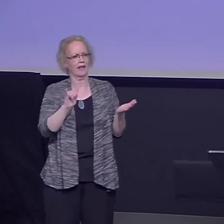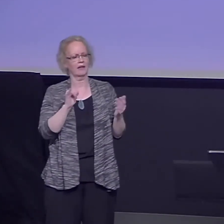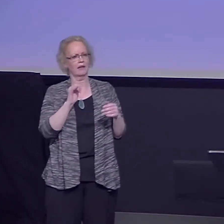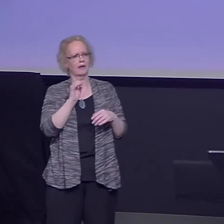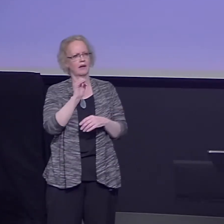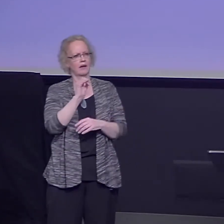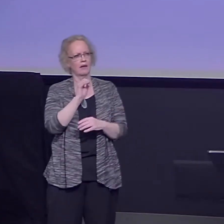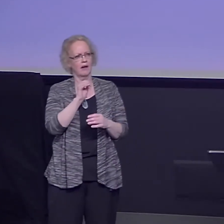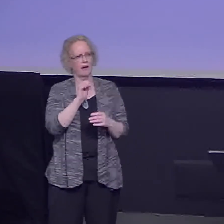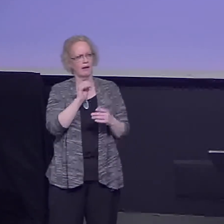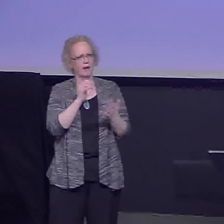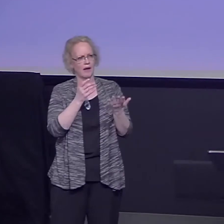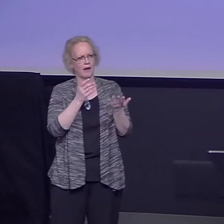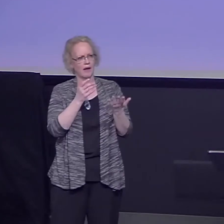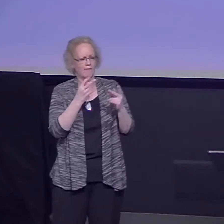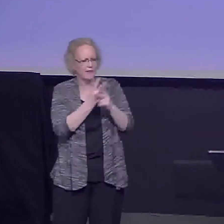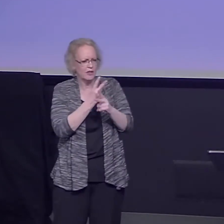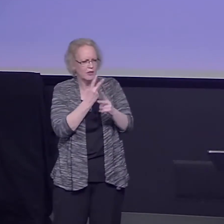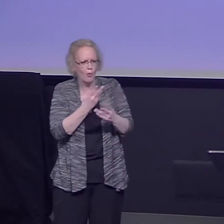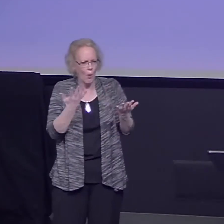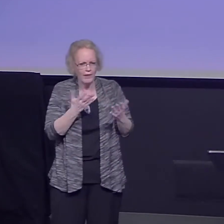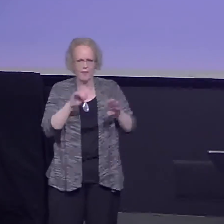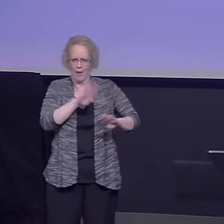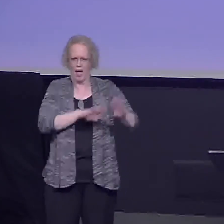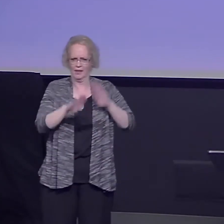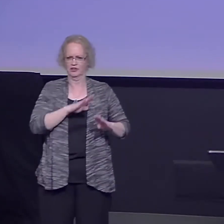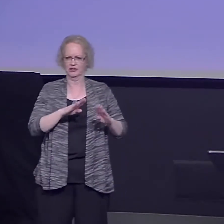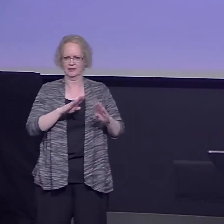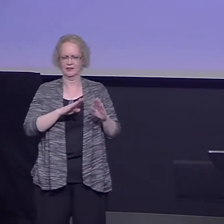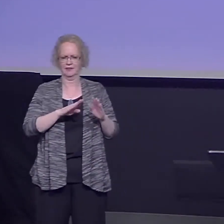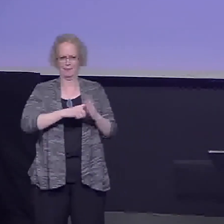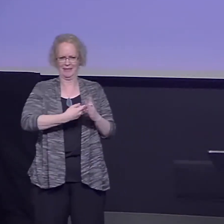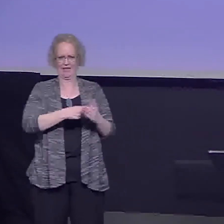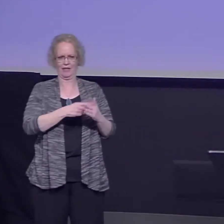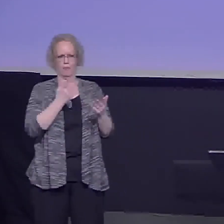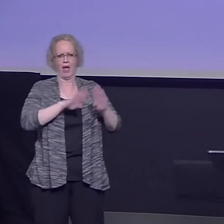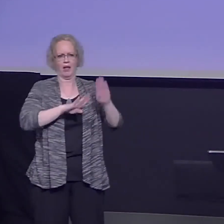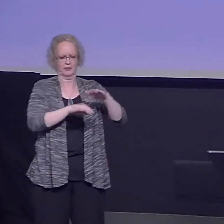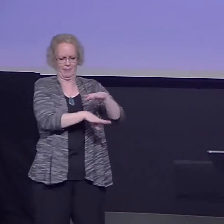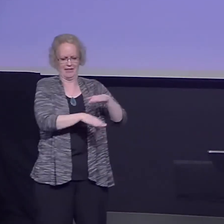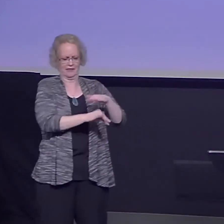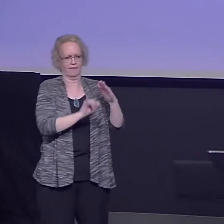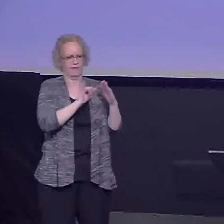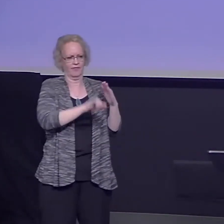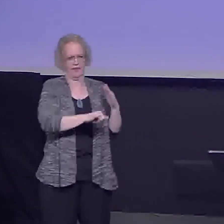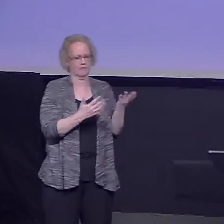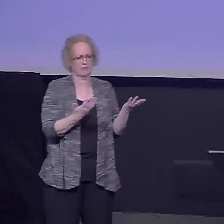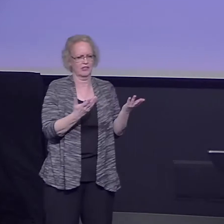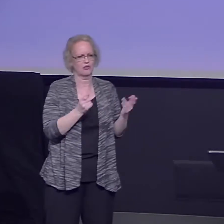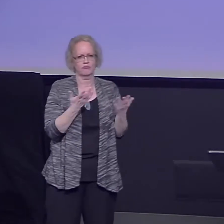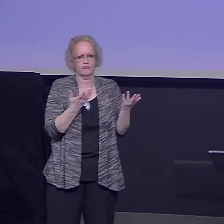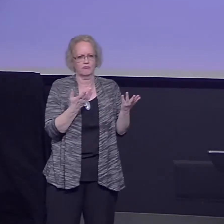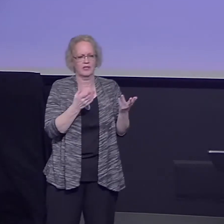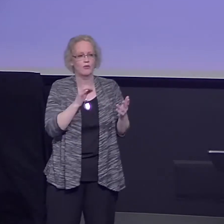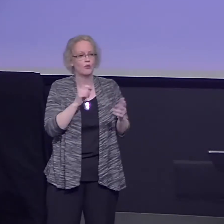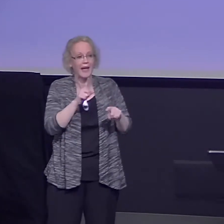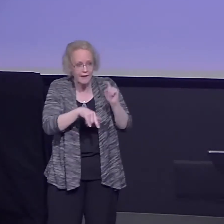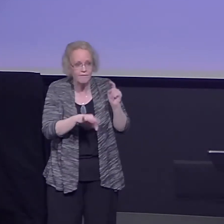verifying the biological basis of something or getting closer to the mechanisms, then it's just very difficult to